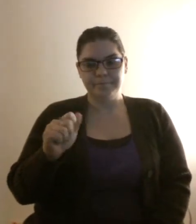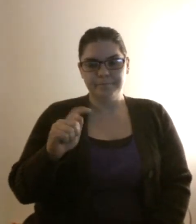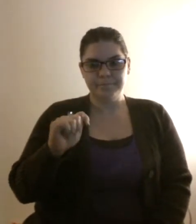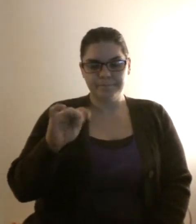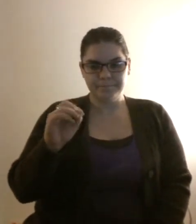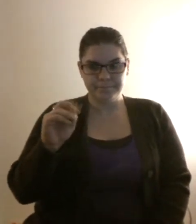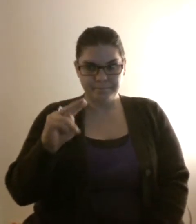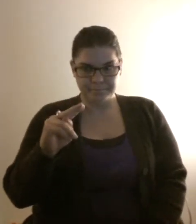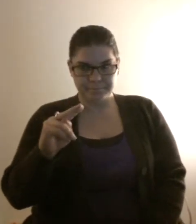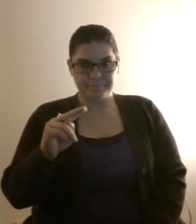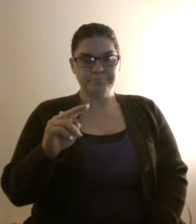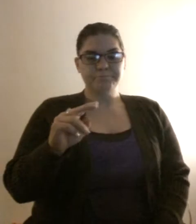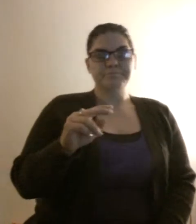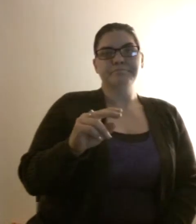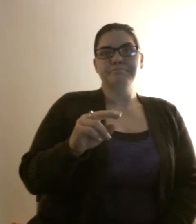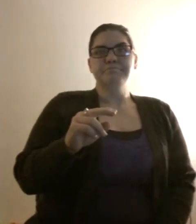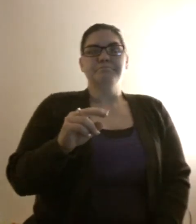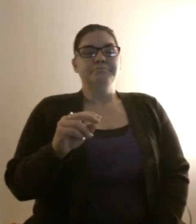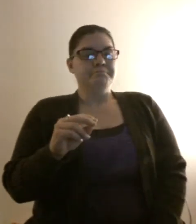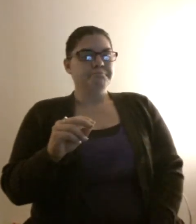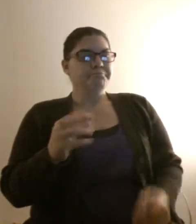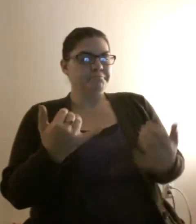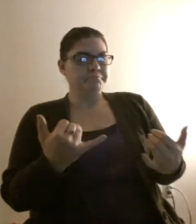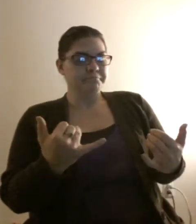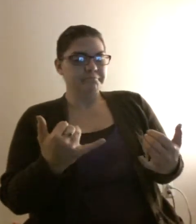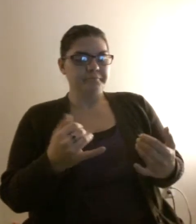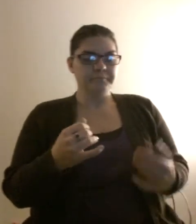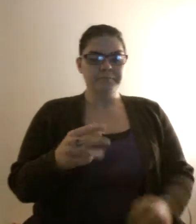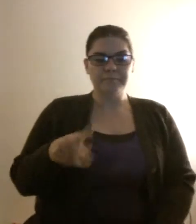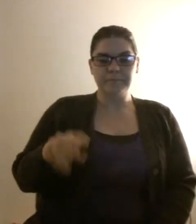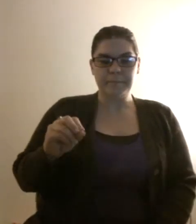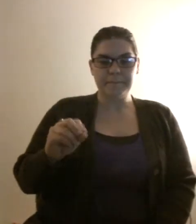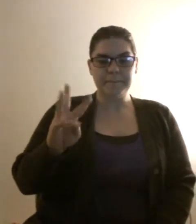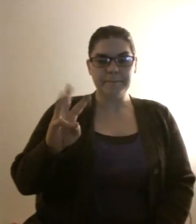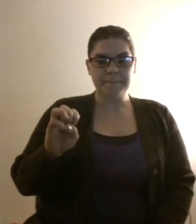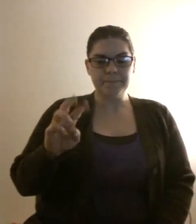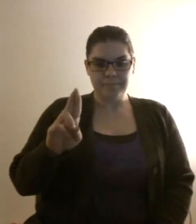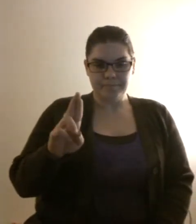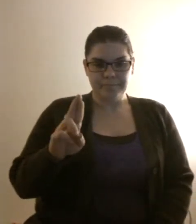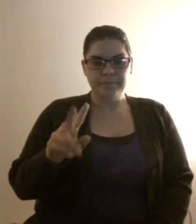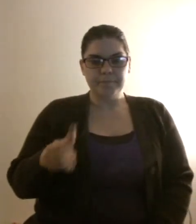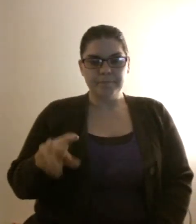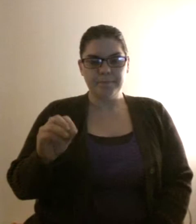is a presentation here, a PowerPoint. We're going to put it up here. It's not real dark because of the light, but you should be able to